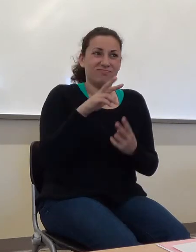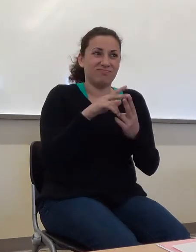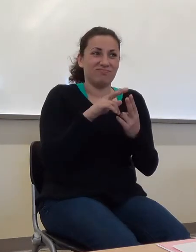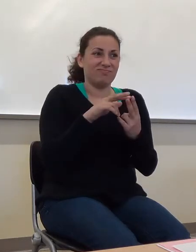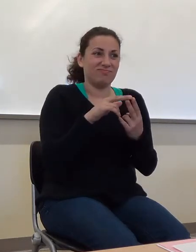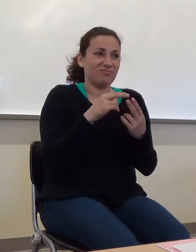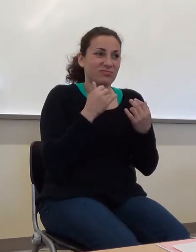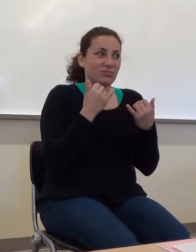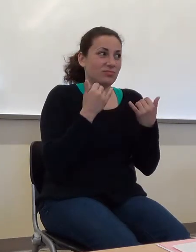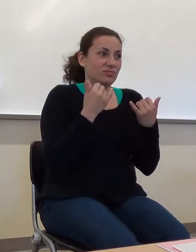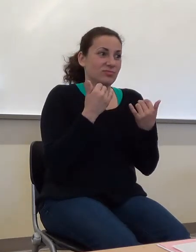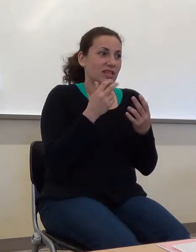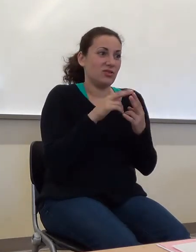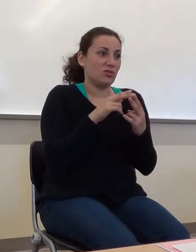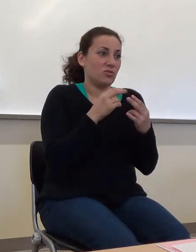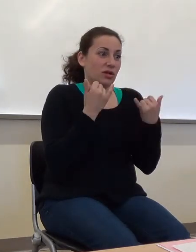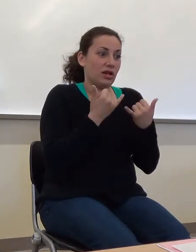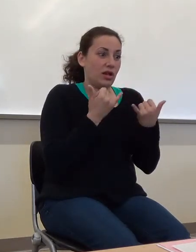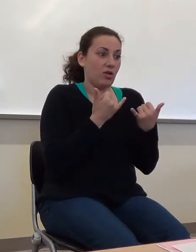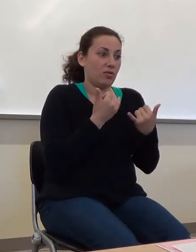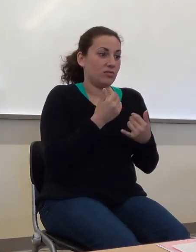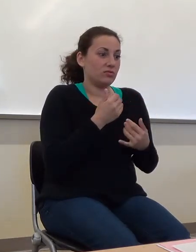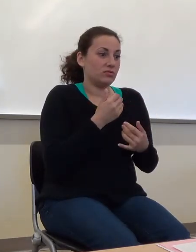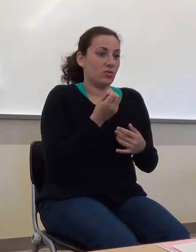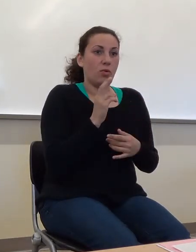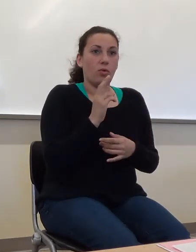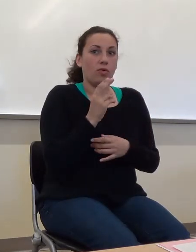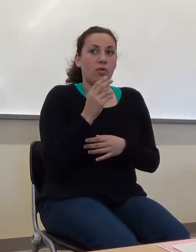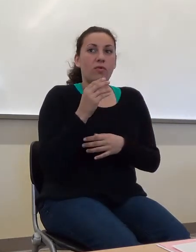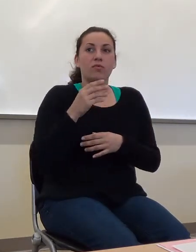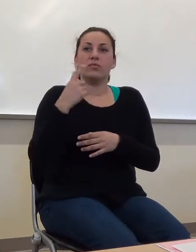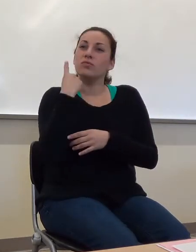as of the end of the day on Friday or